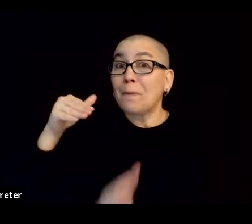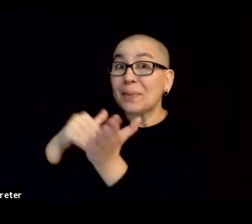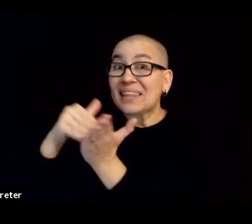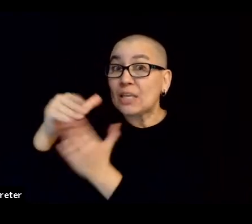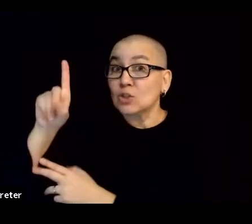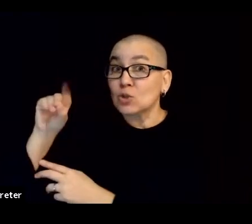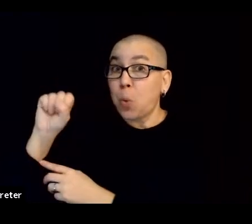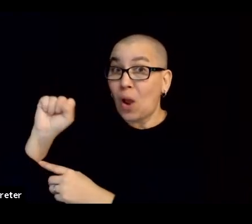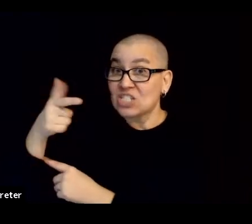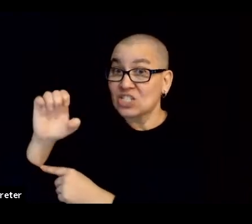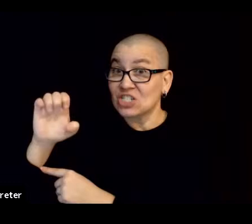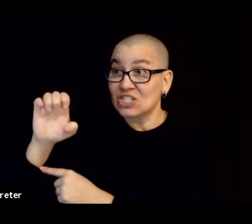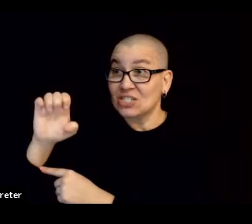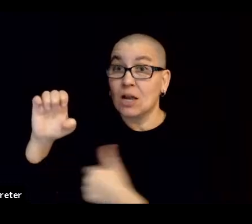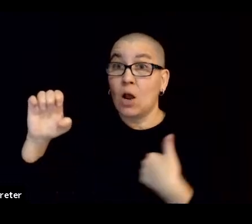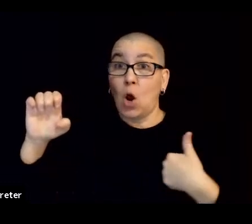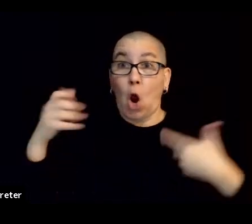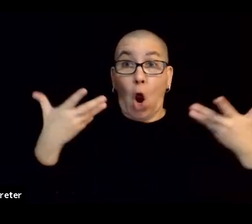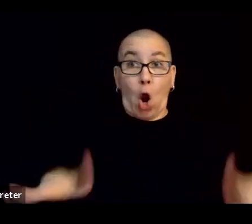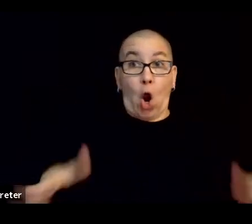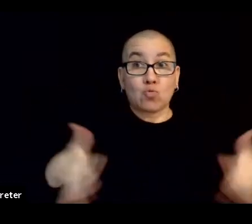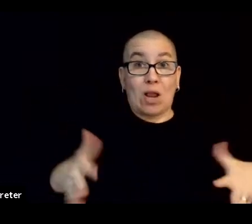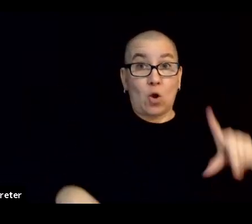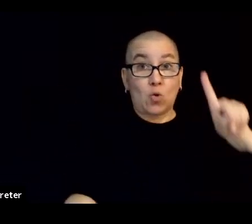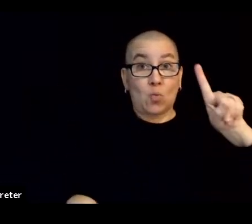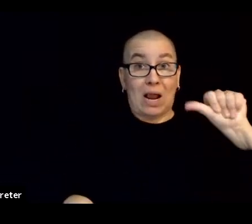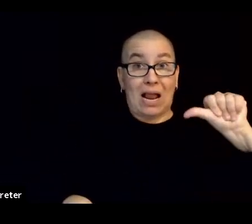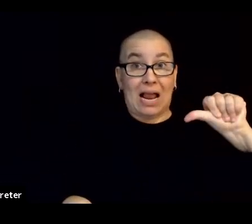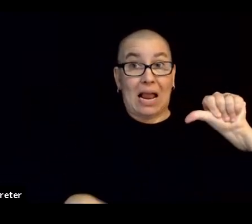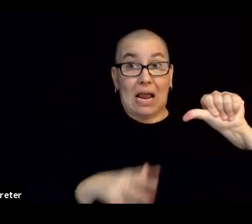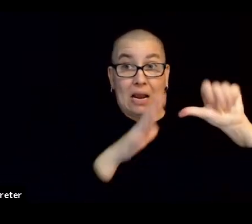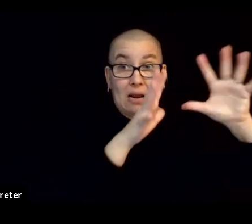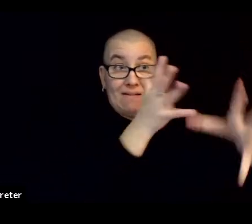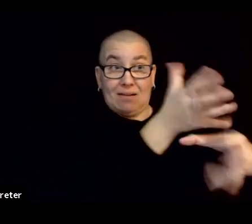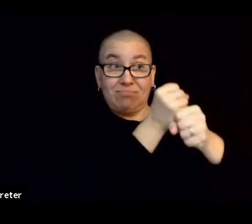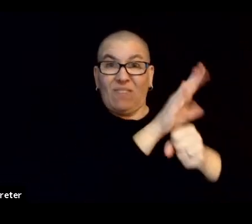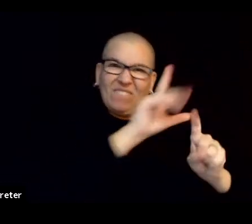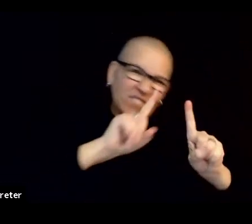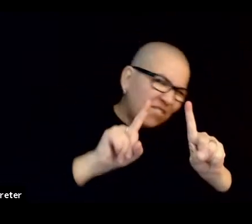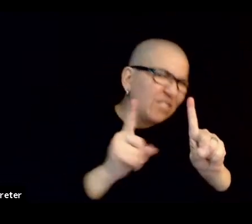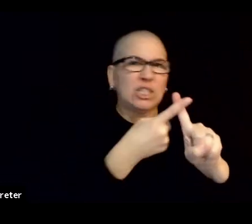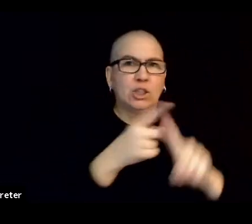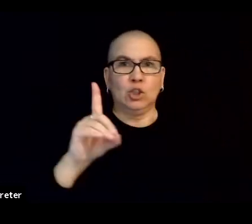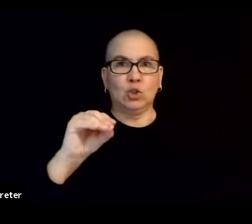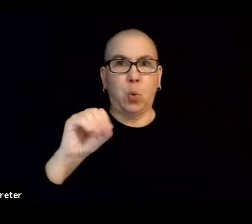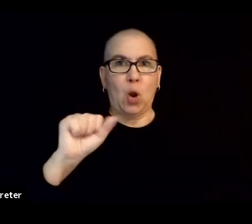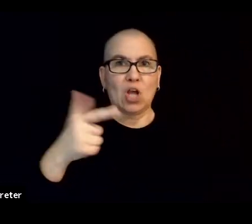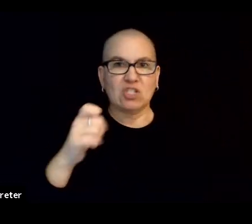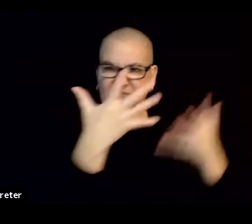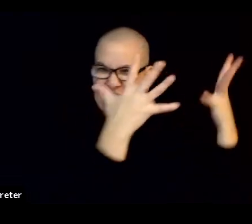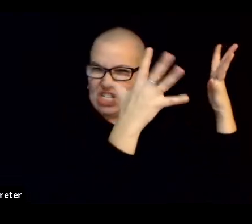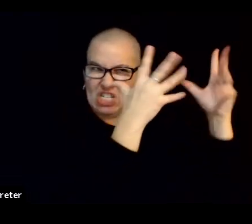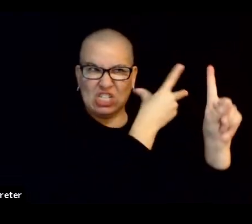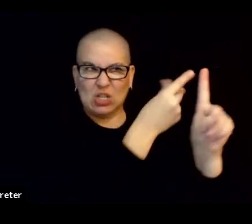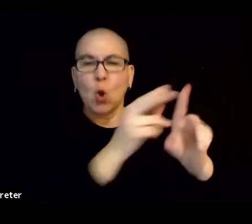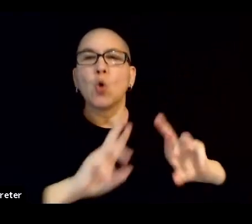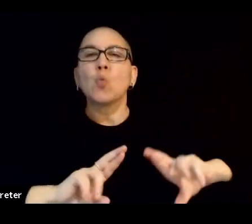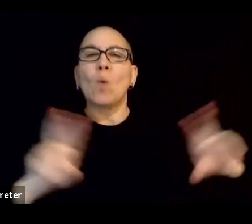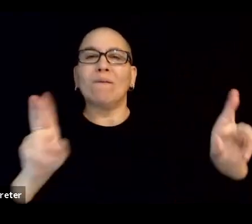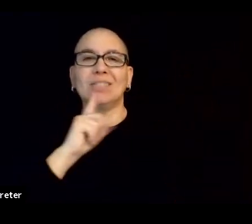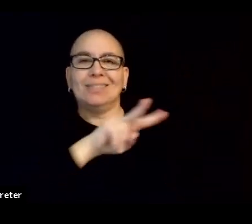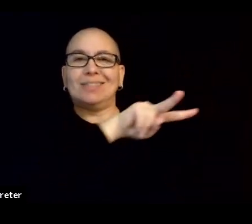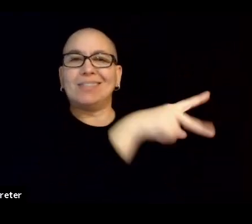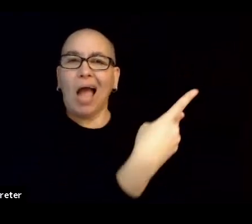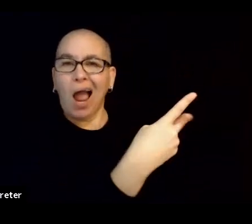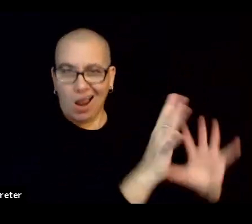in phase 1A since the latter part of December. But as of Friday, just to make a fine point on